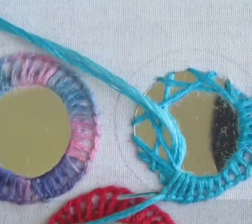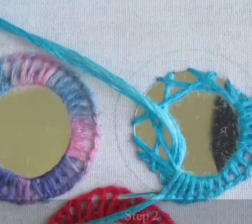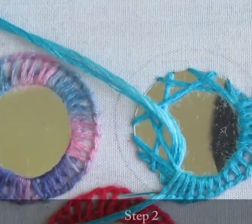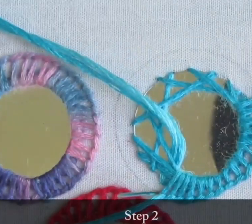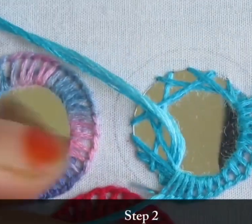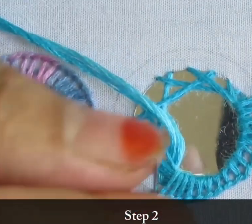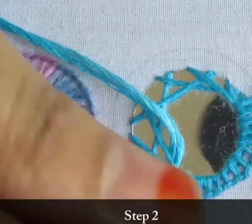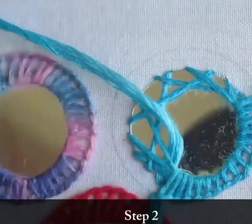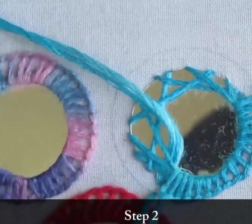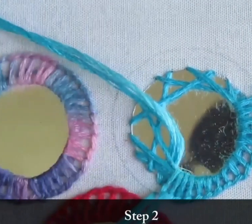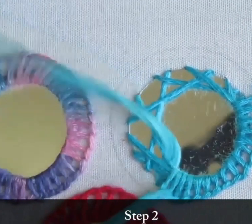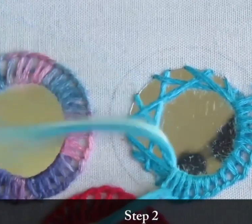Step 2.